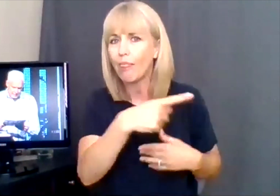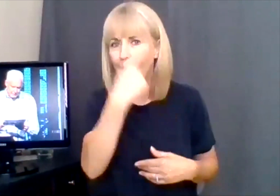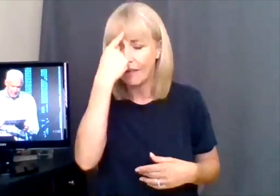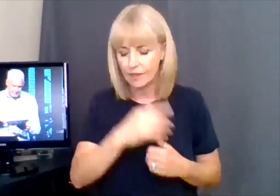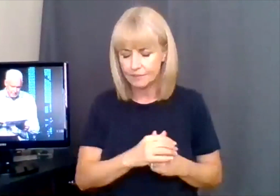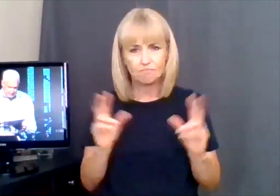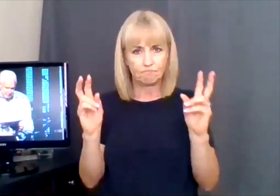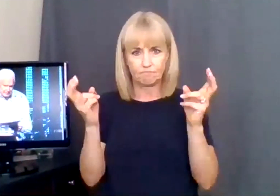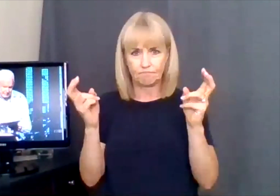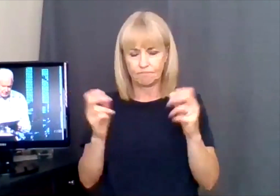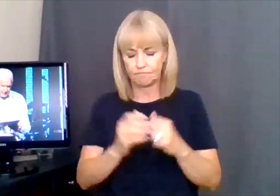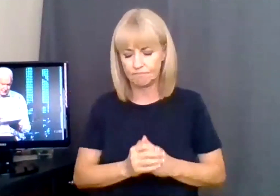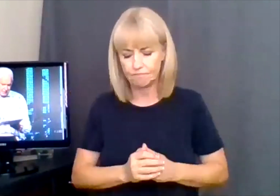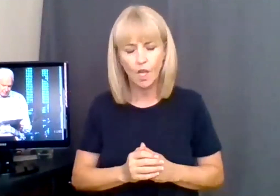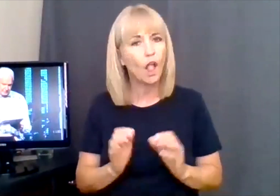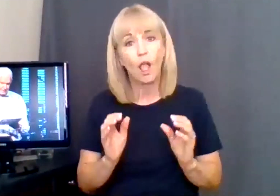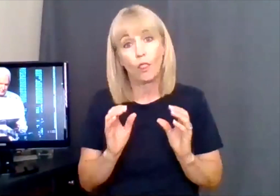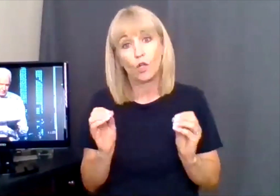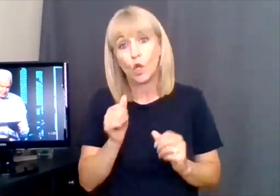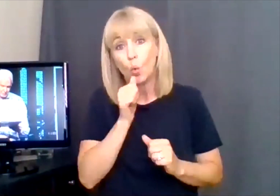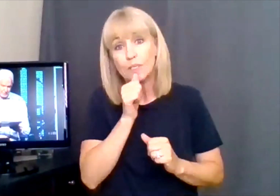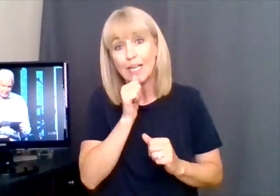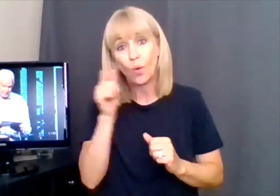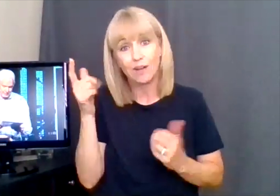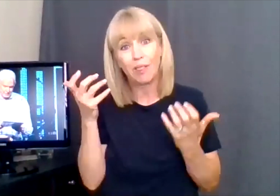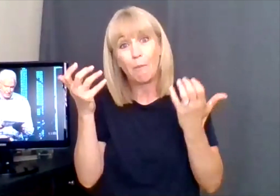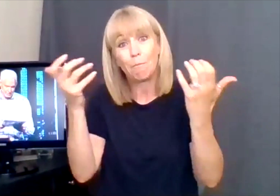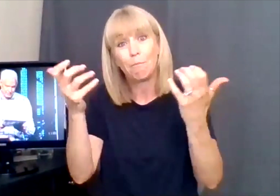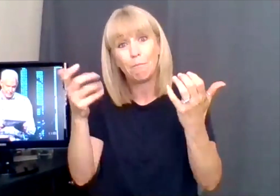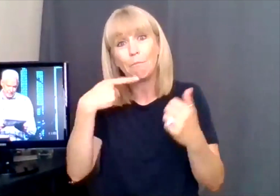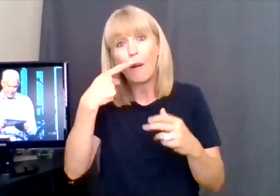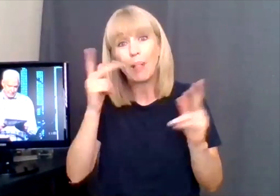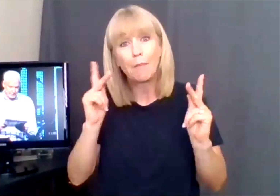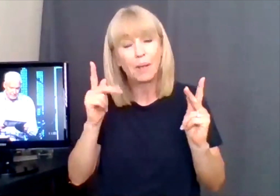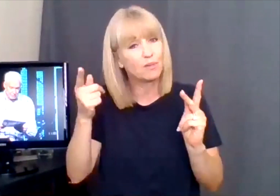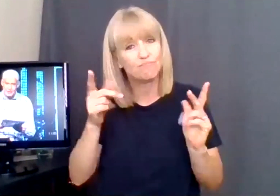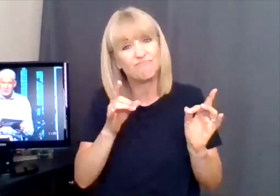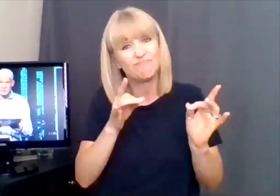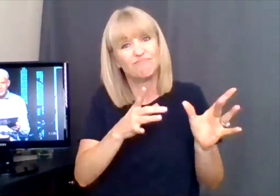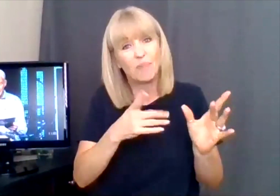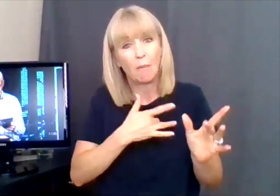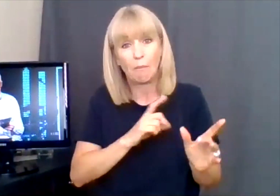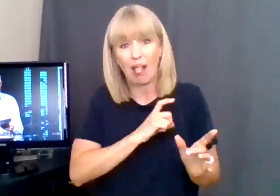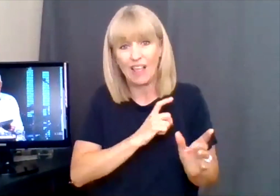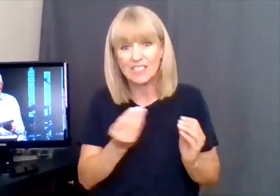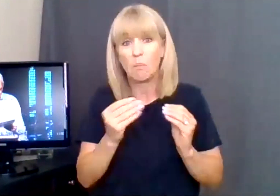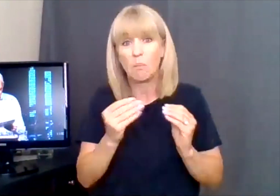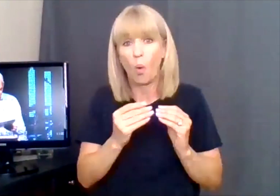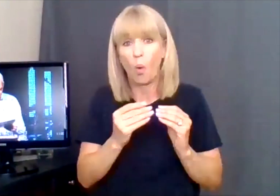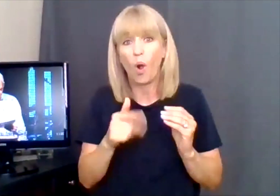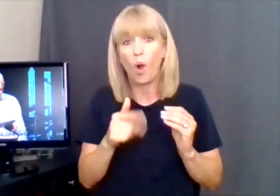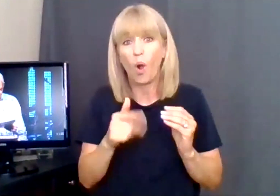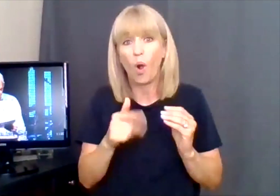secret the public disdain for police officers has increased in recent years. Sometimes criticism is deserved,